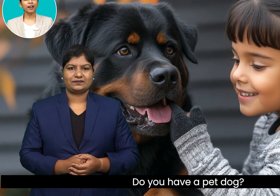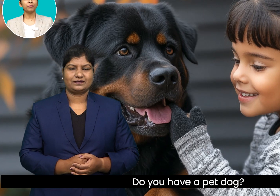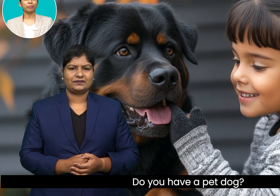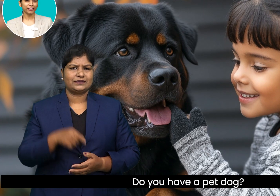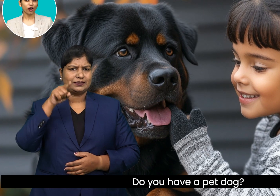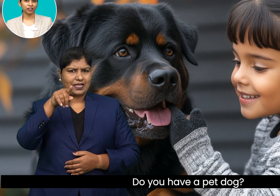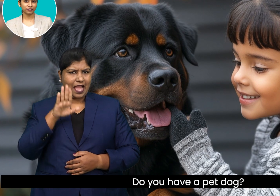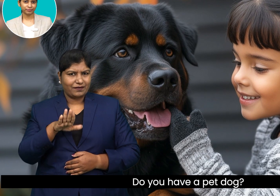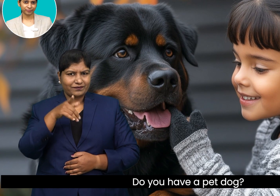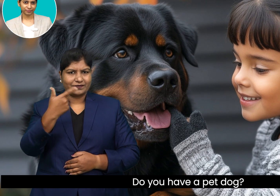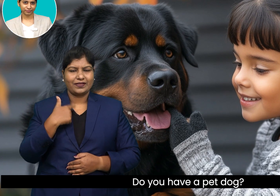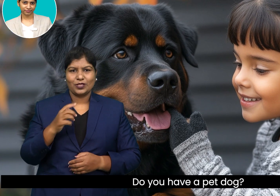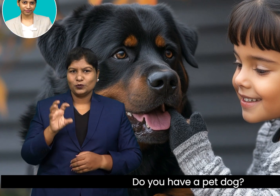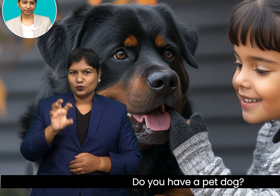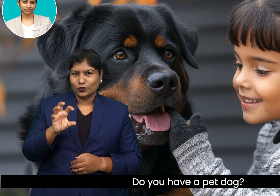Do you have a pet dog?